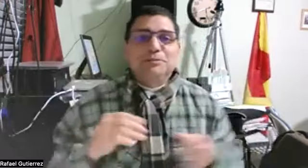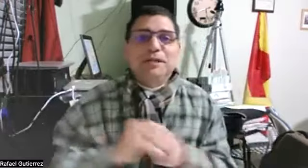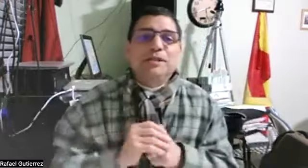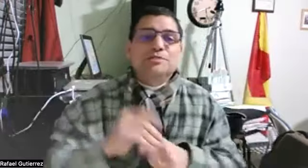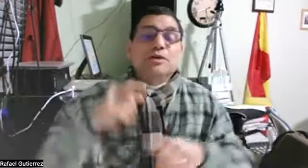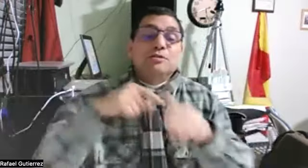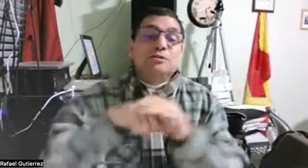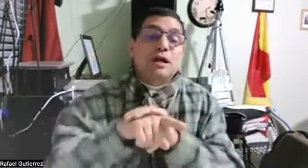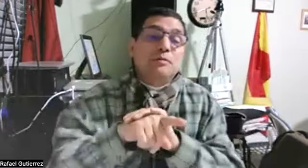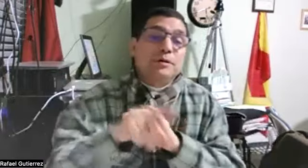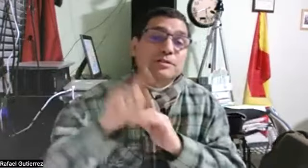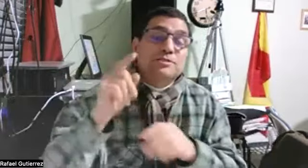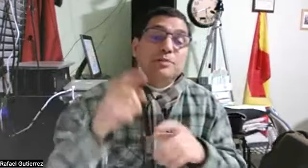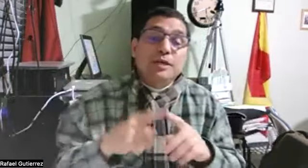he just wanted to travel because